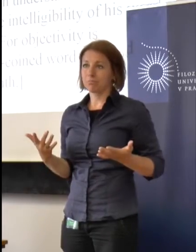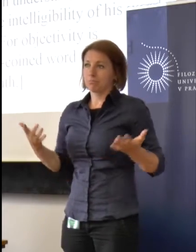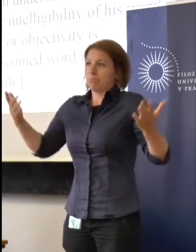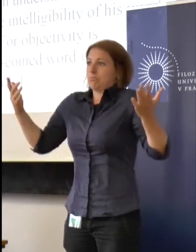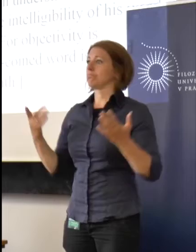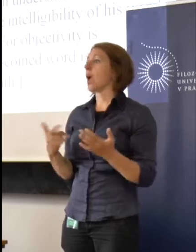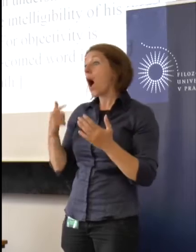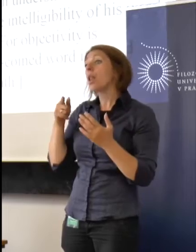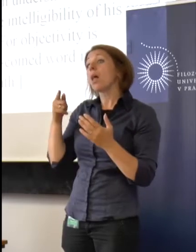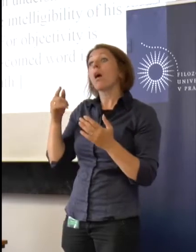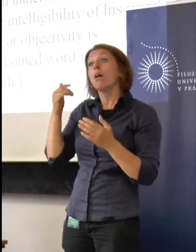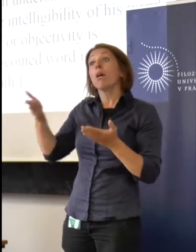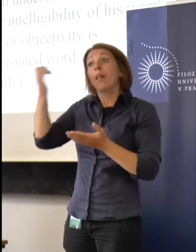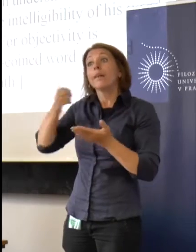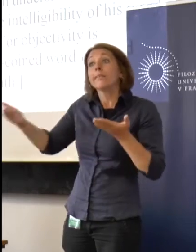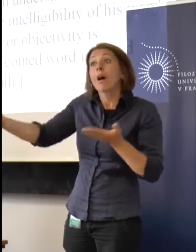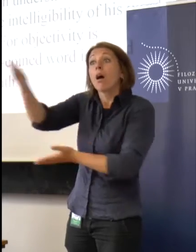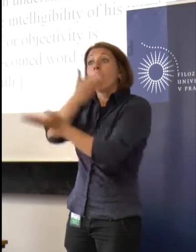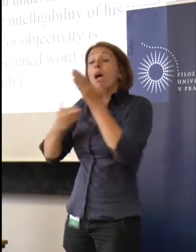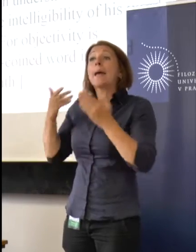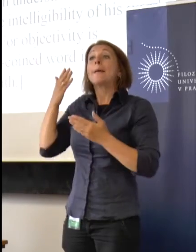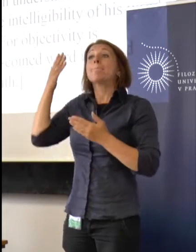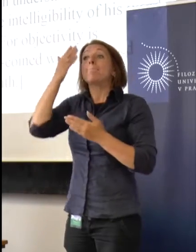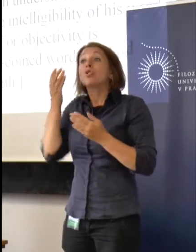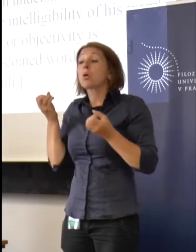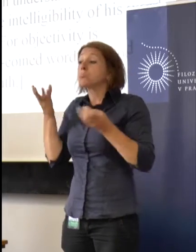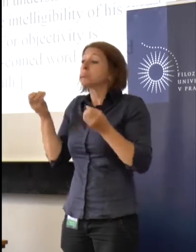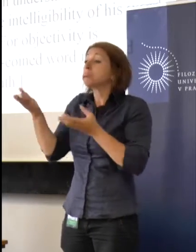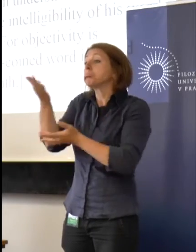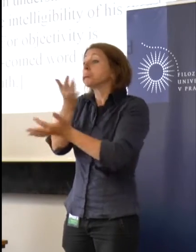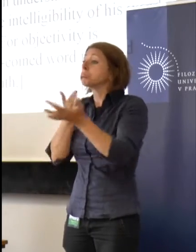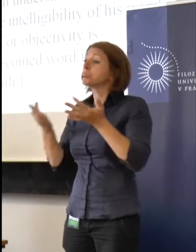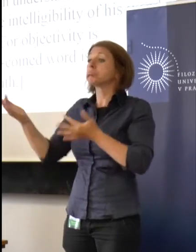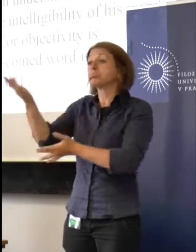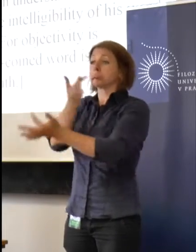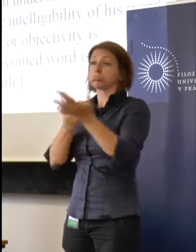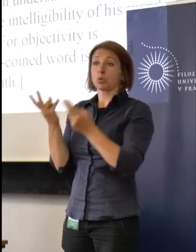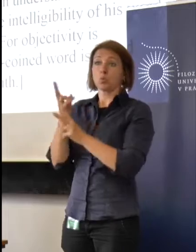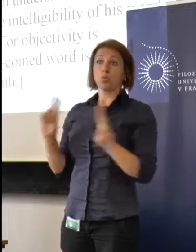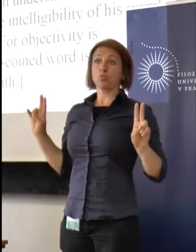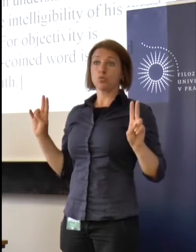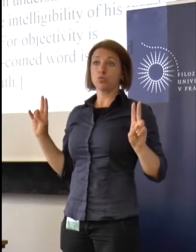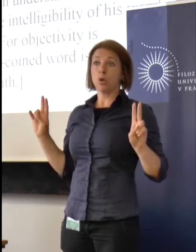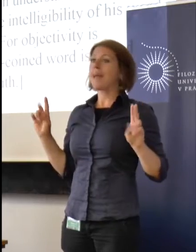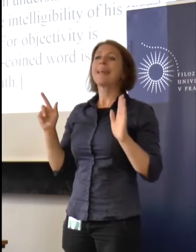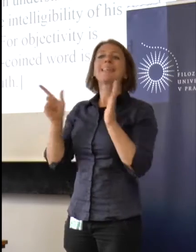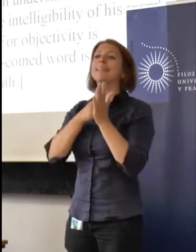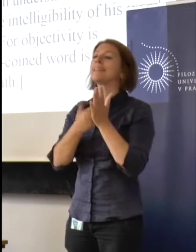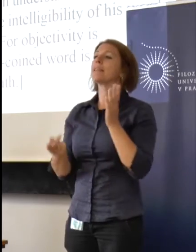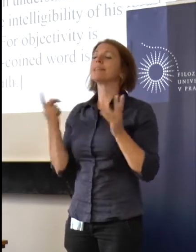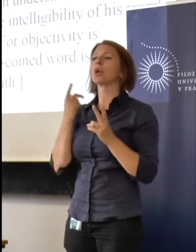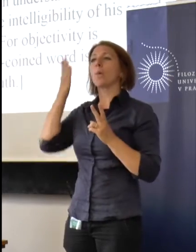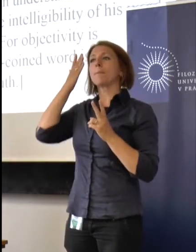the individual does alone and by her or himself. No, this is something which we do together with the